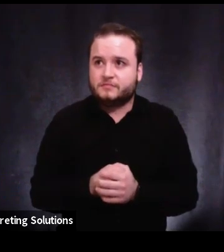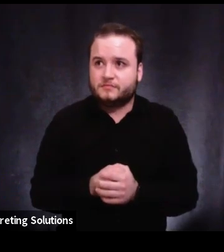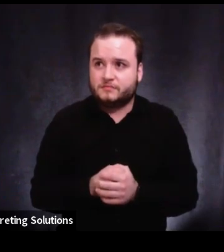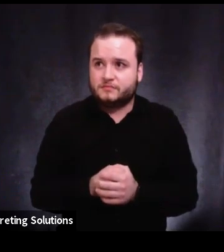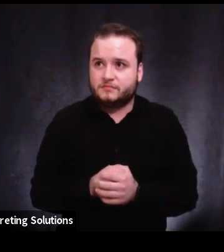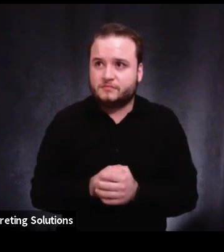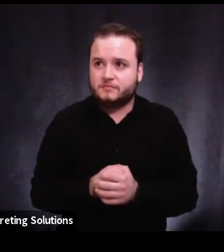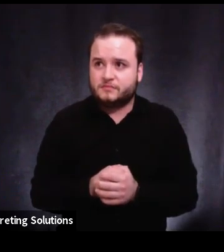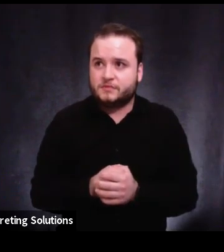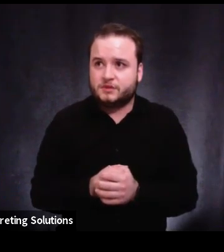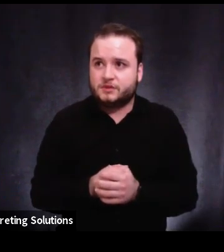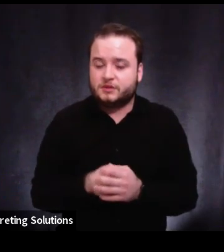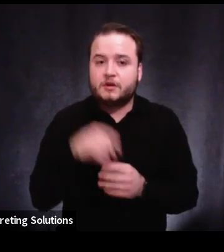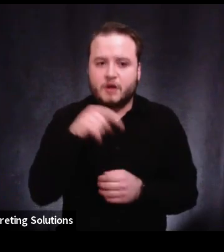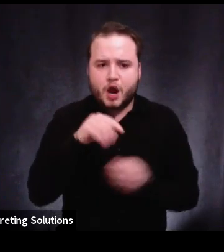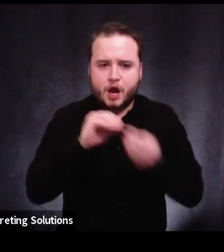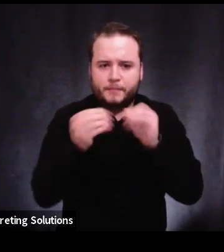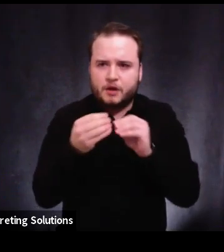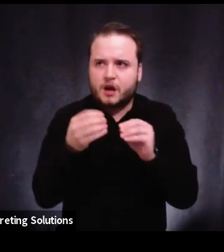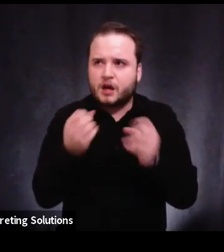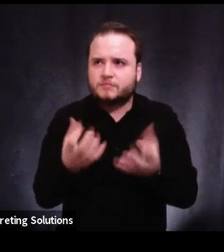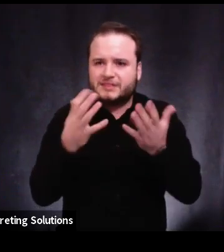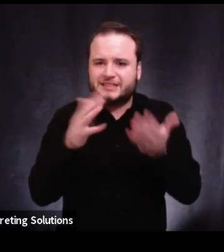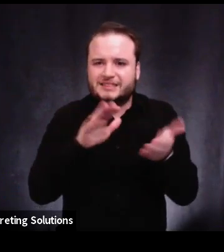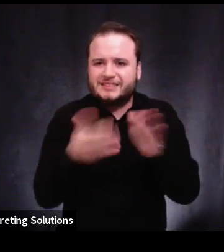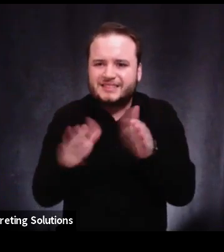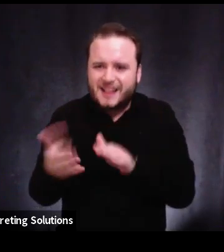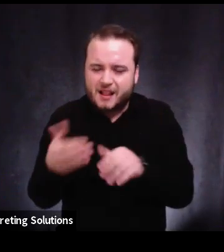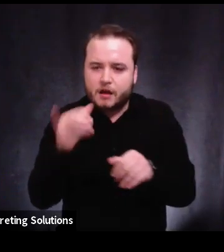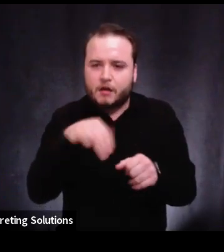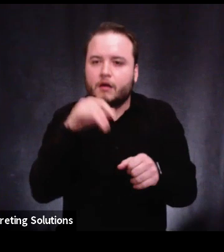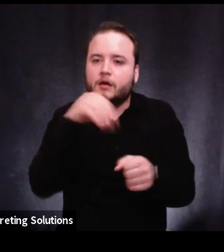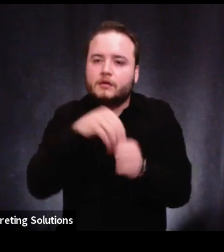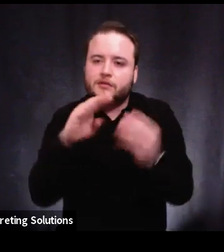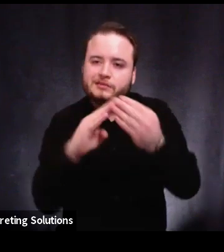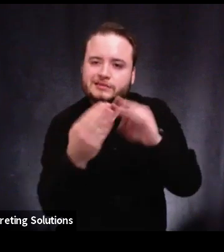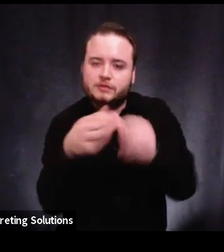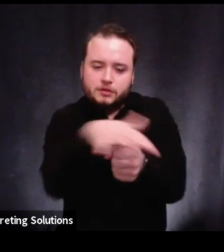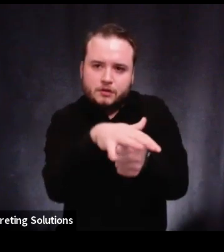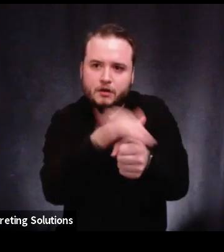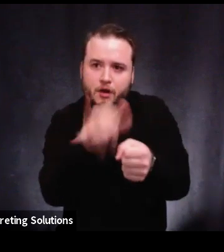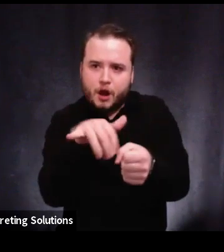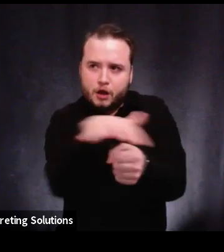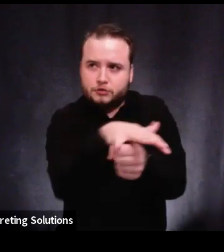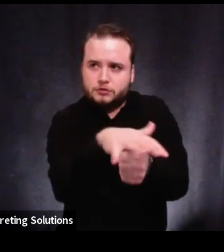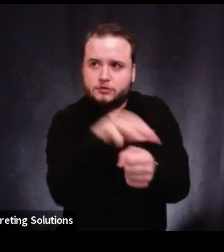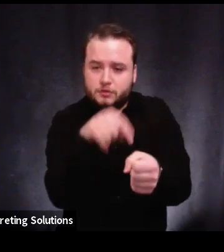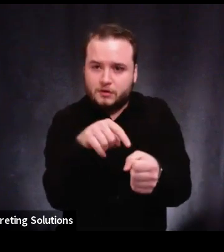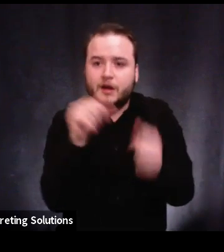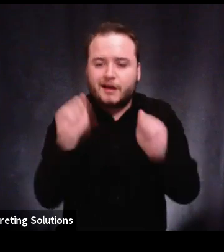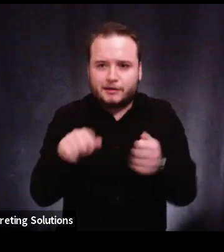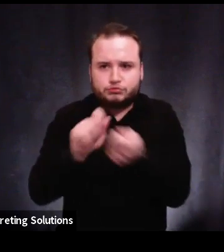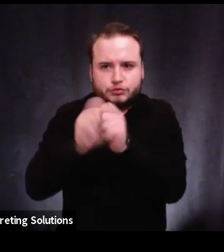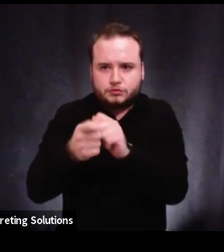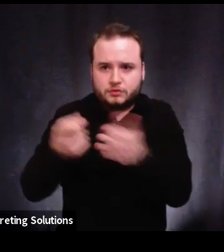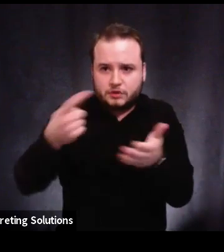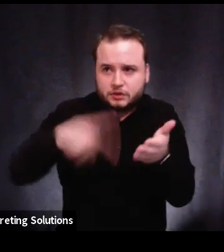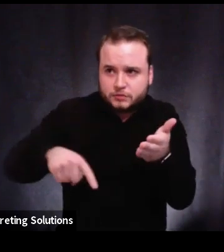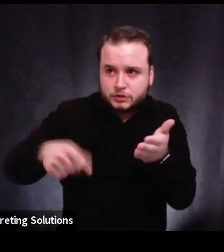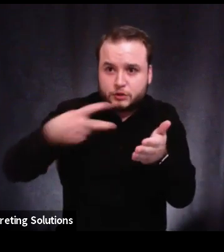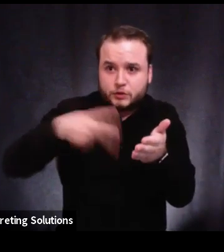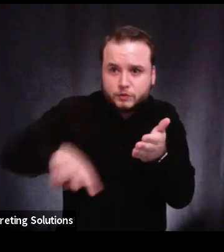congregate setting. The shape of the curve could change considerably over the next few weeks. Are you saying that they're,